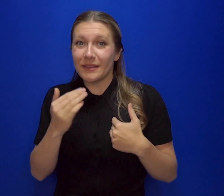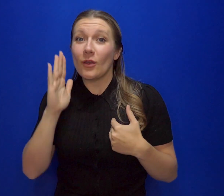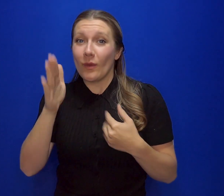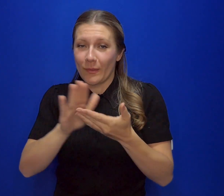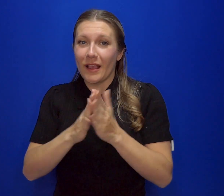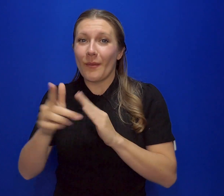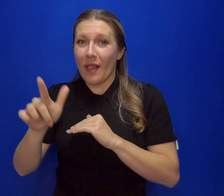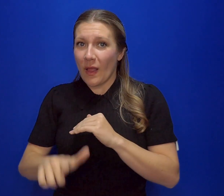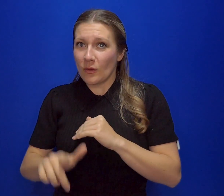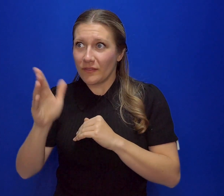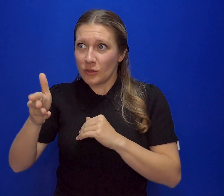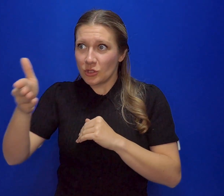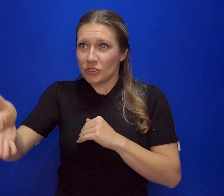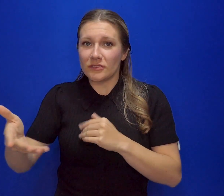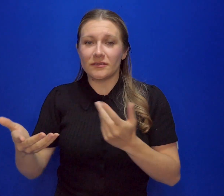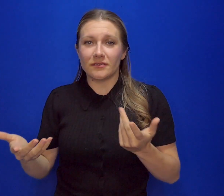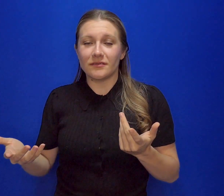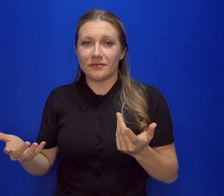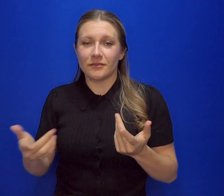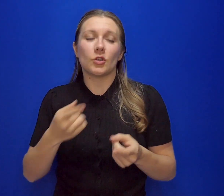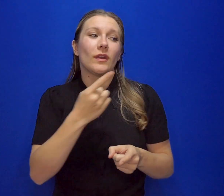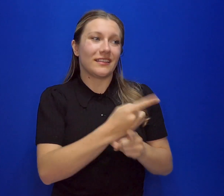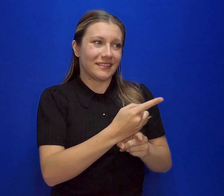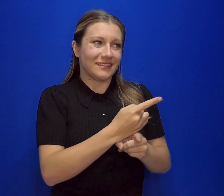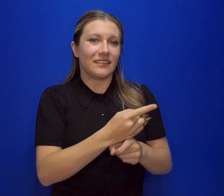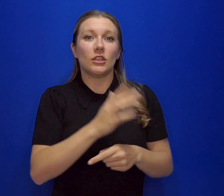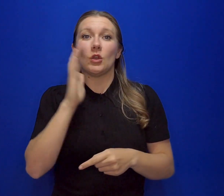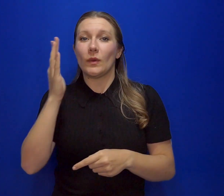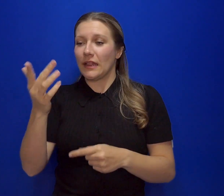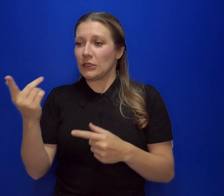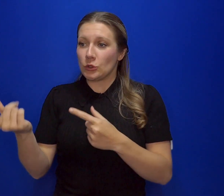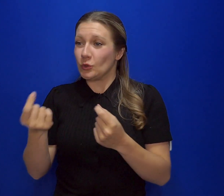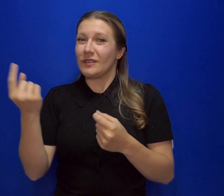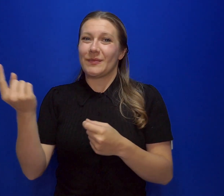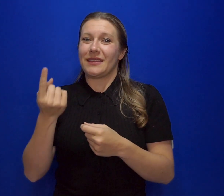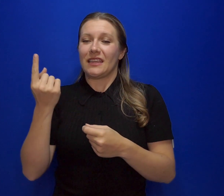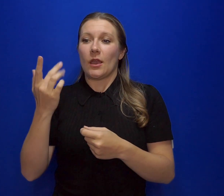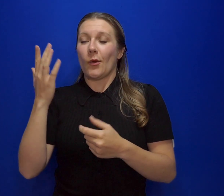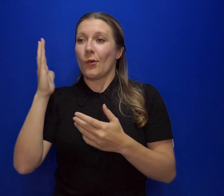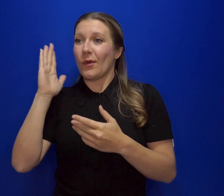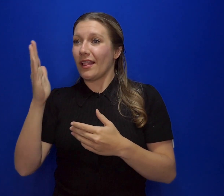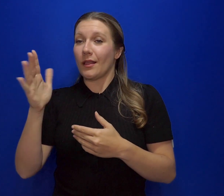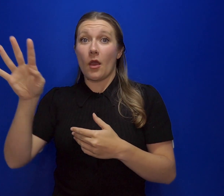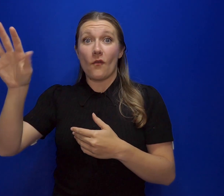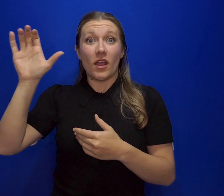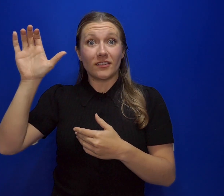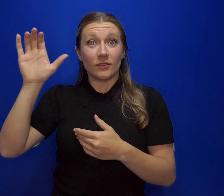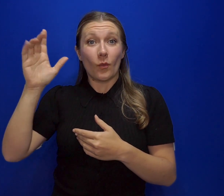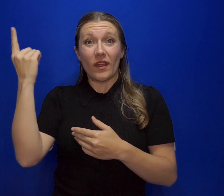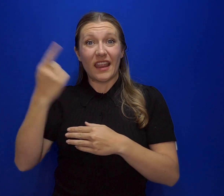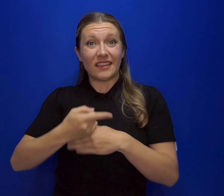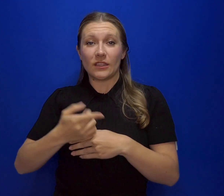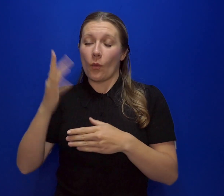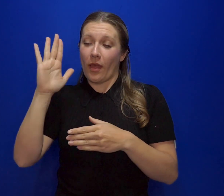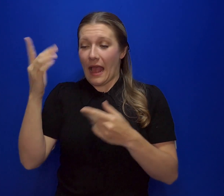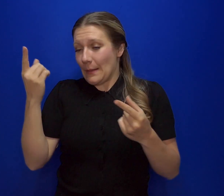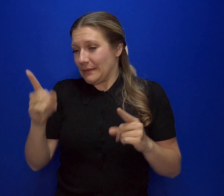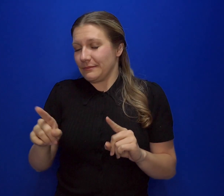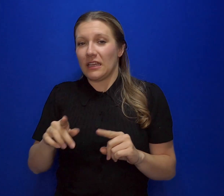at some point. Like it's Correct. Just, you're going to do something and your blood sugar is going to be 400 one day and it's just going to happen. And your blood sugar